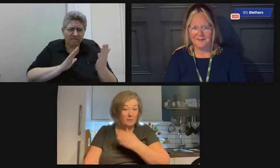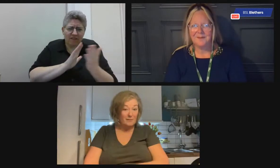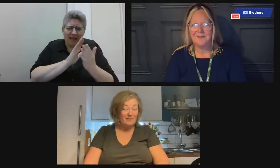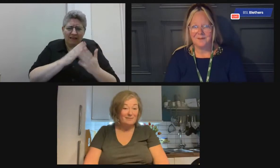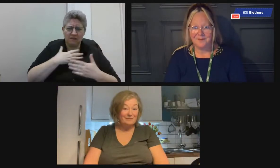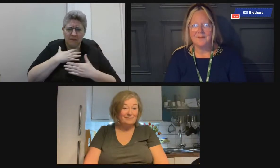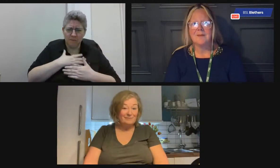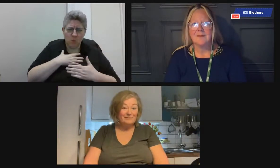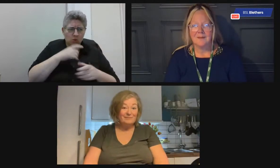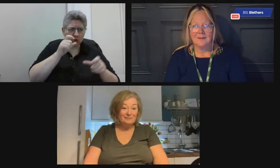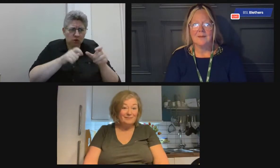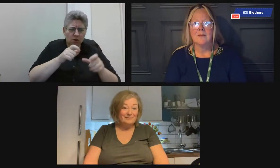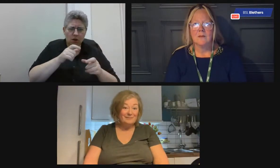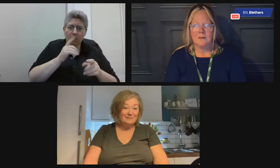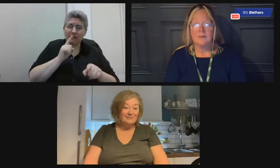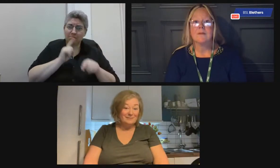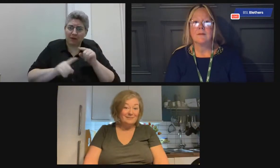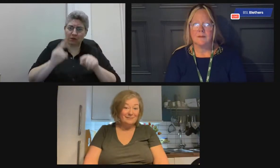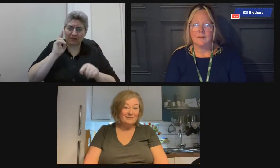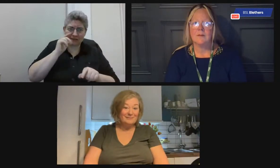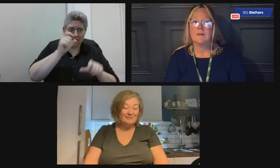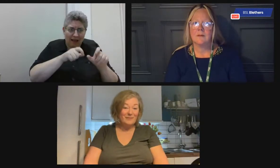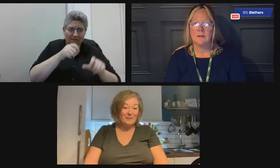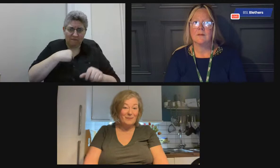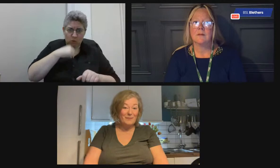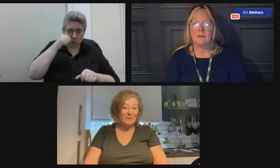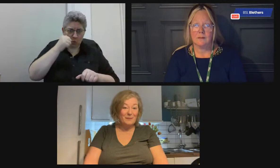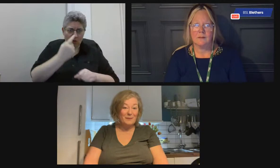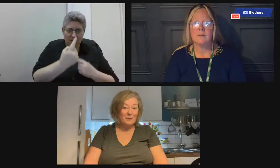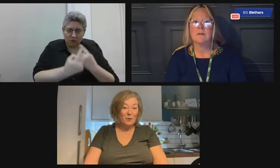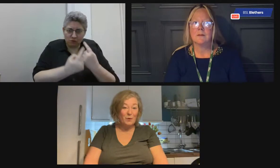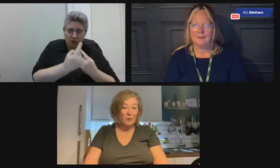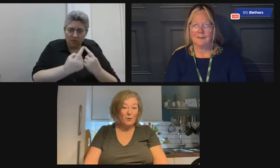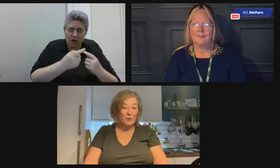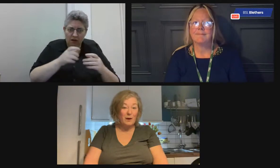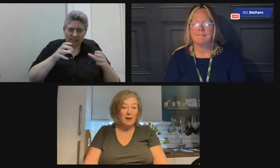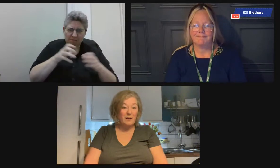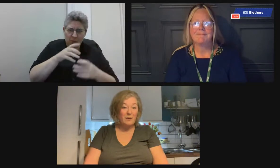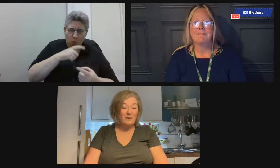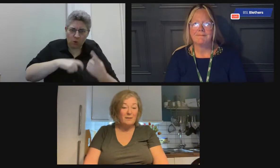a challenging job. It's face to face. It's so emotional.